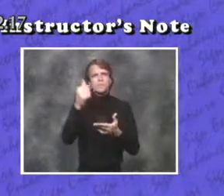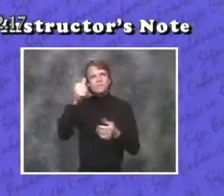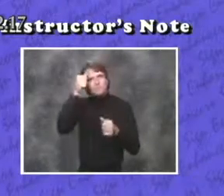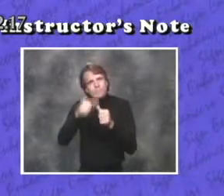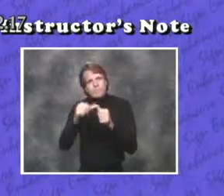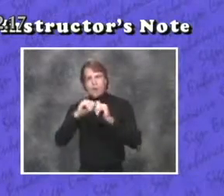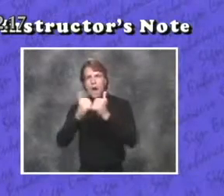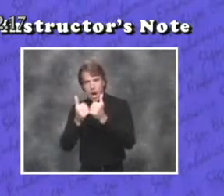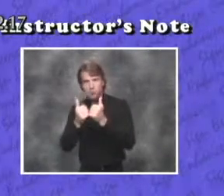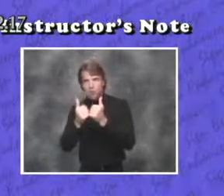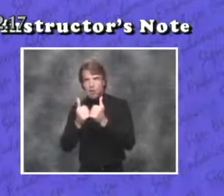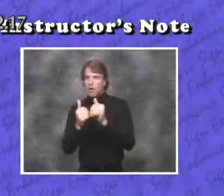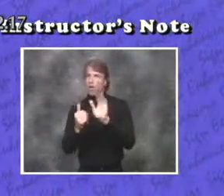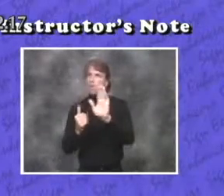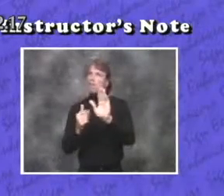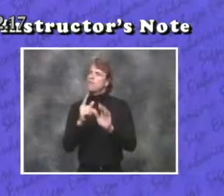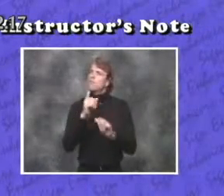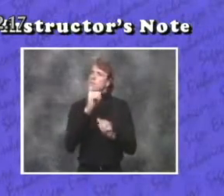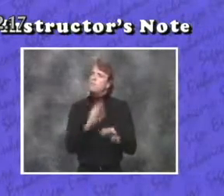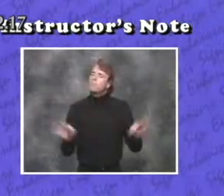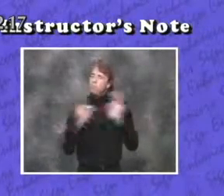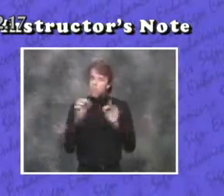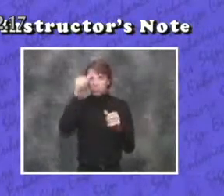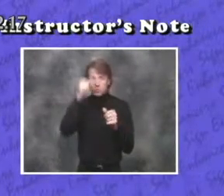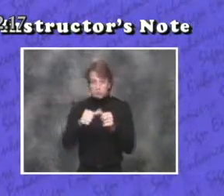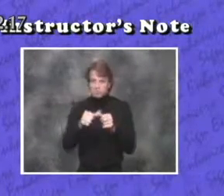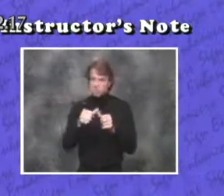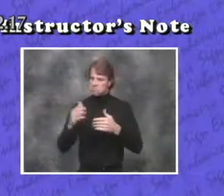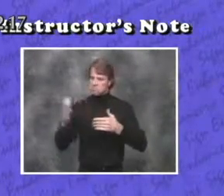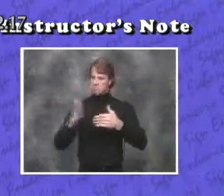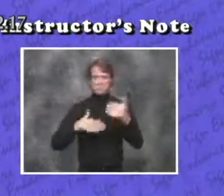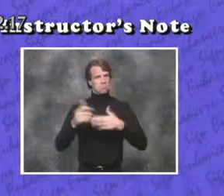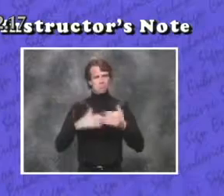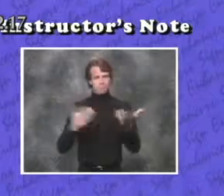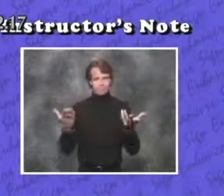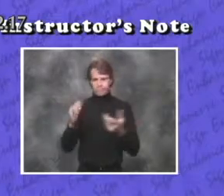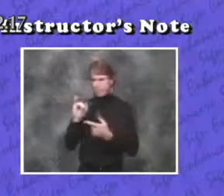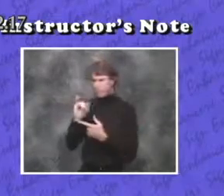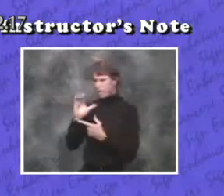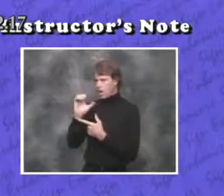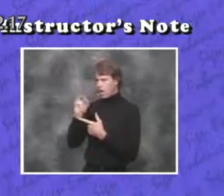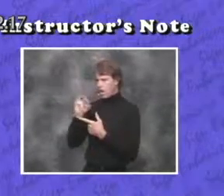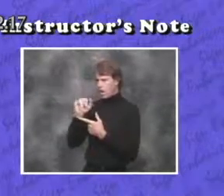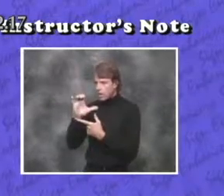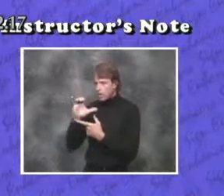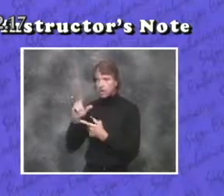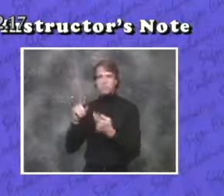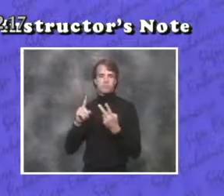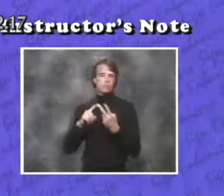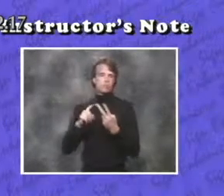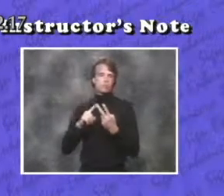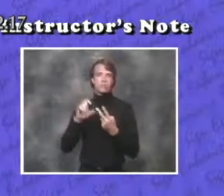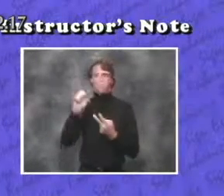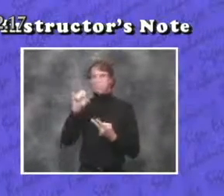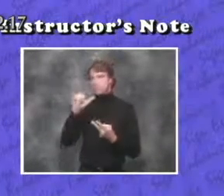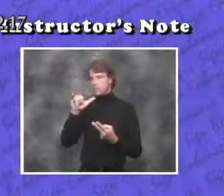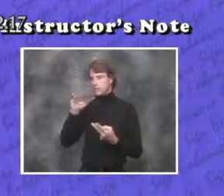few explanations to each of the signs, but that's to help you to remember. It doesn't matter that it's iconic